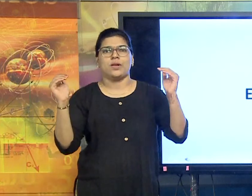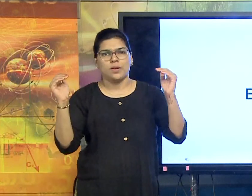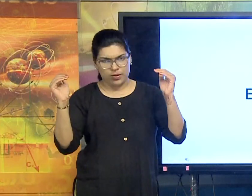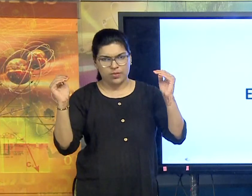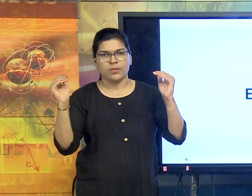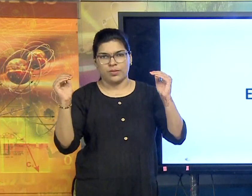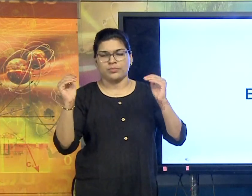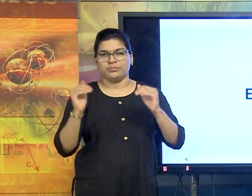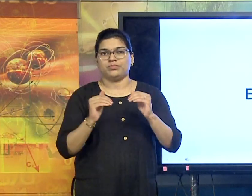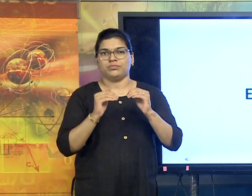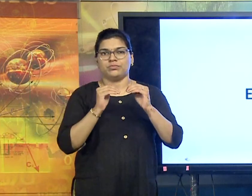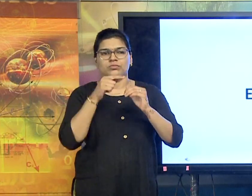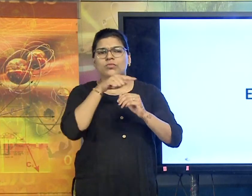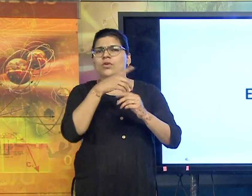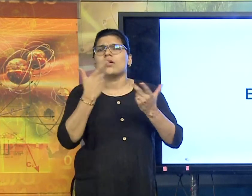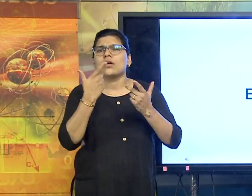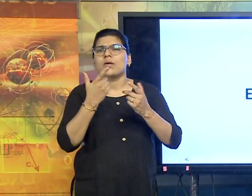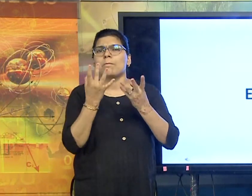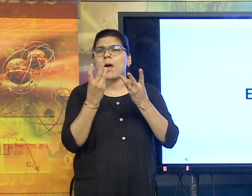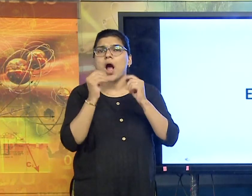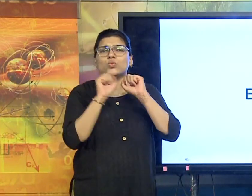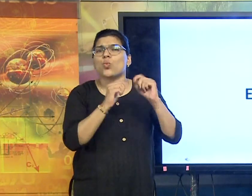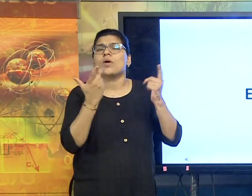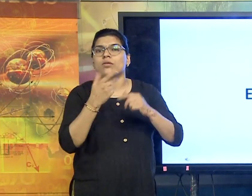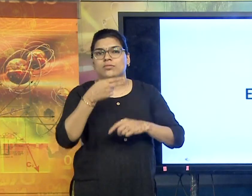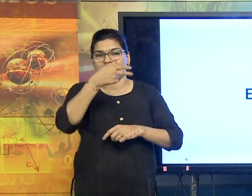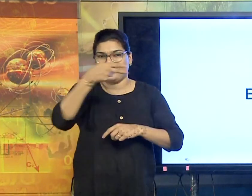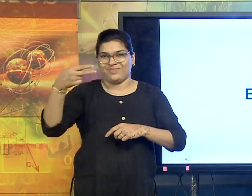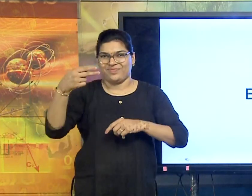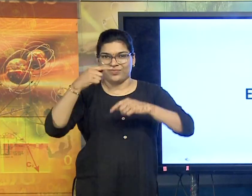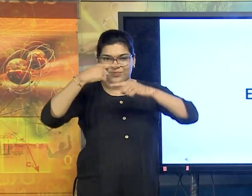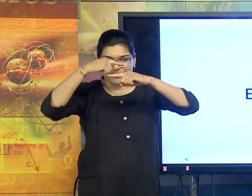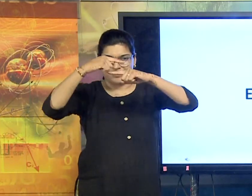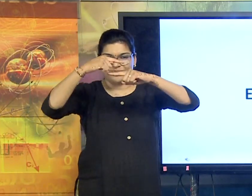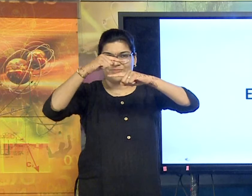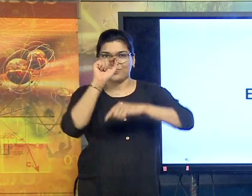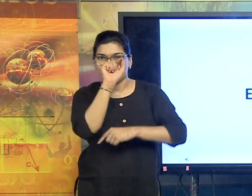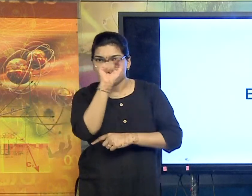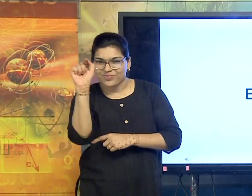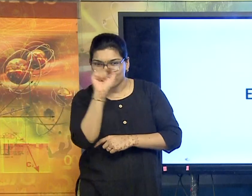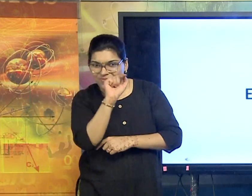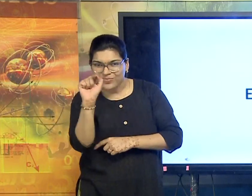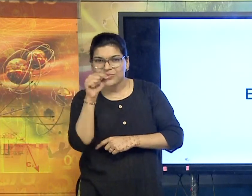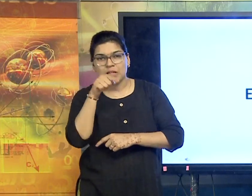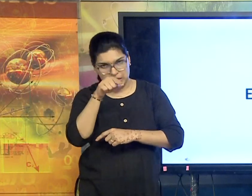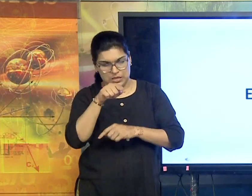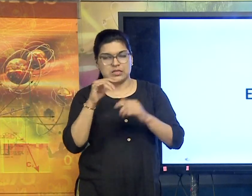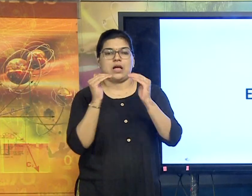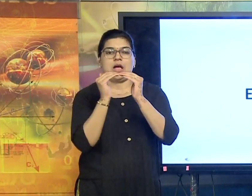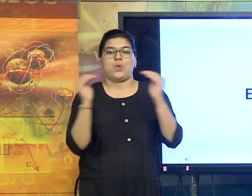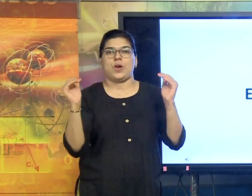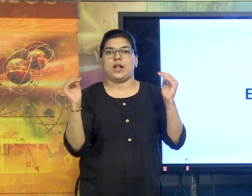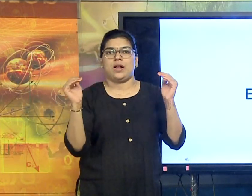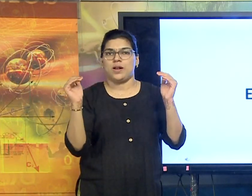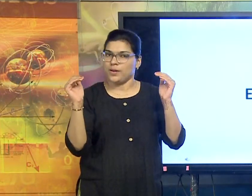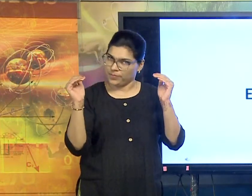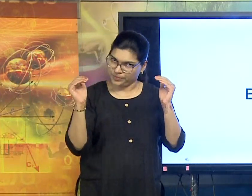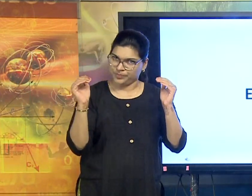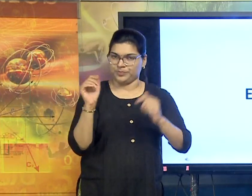This word is equal. It means something which is just equal to